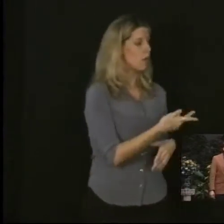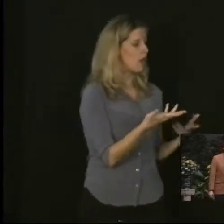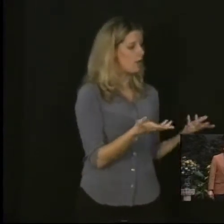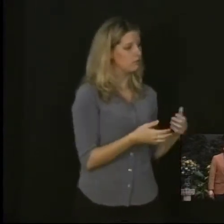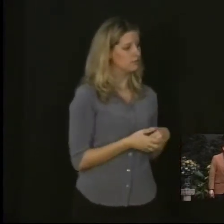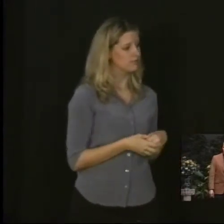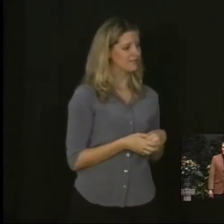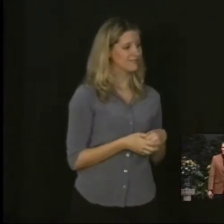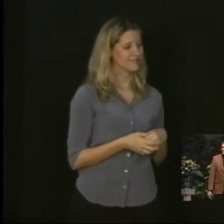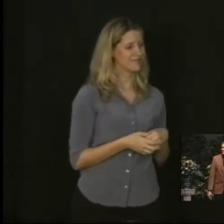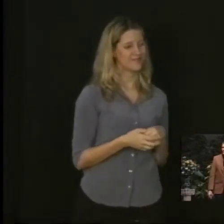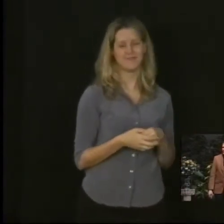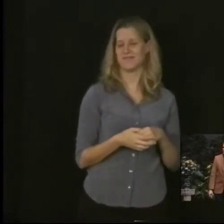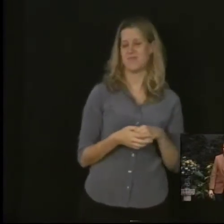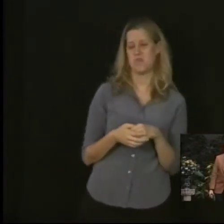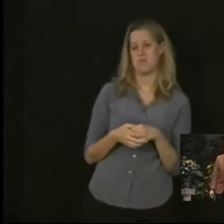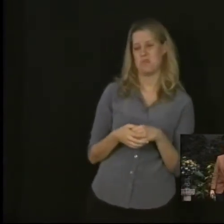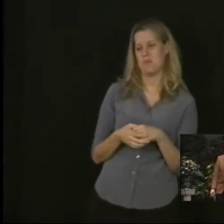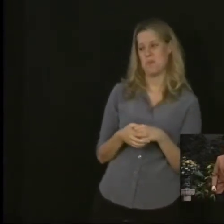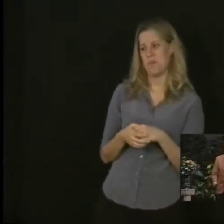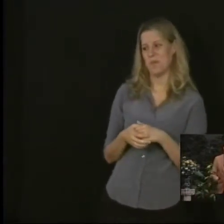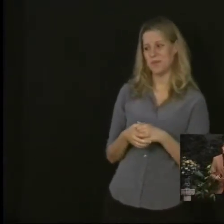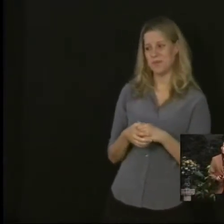it." The city fella said,